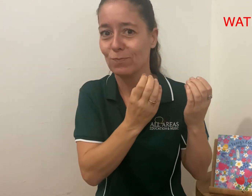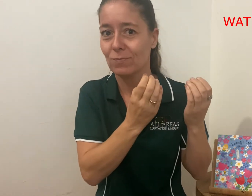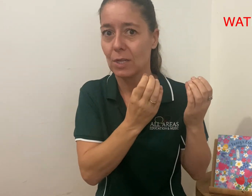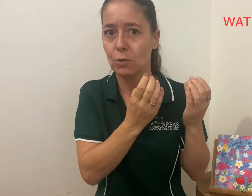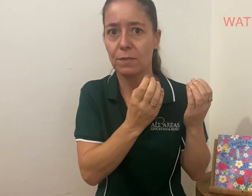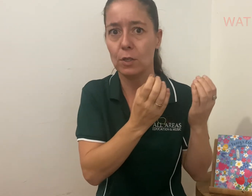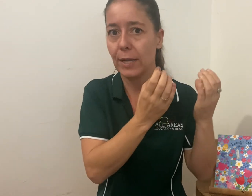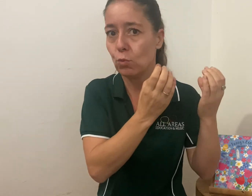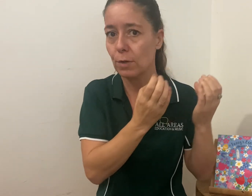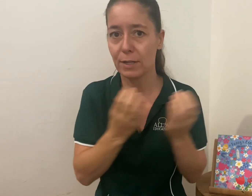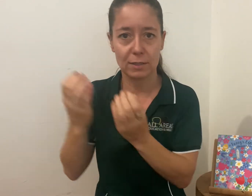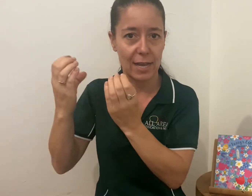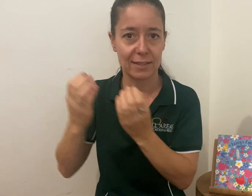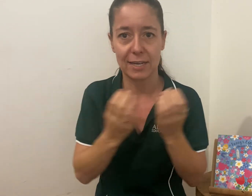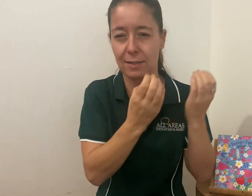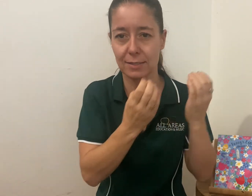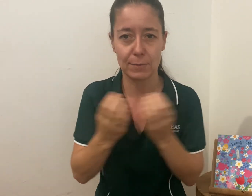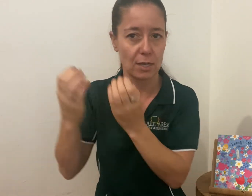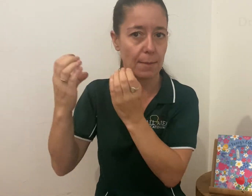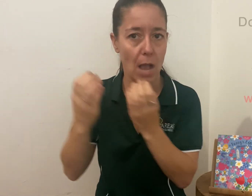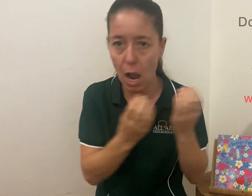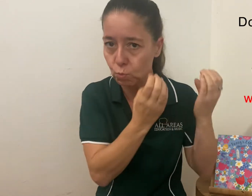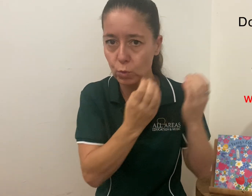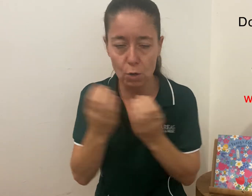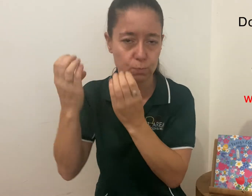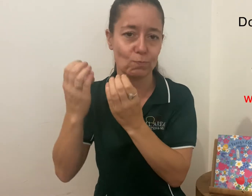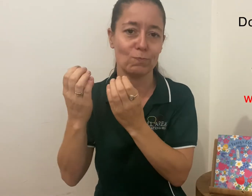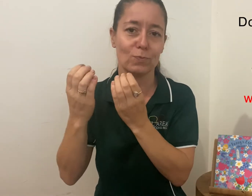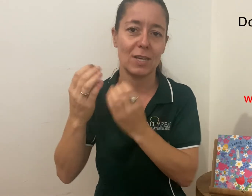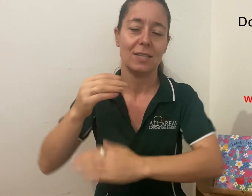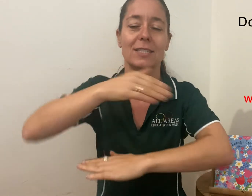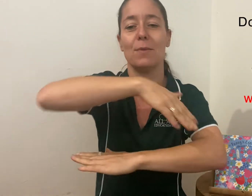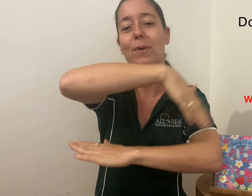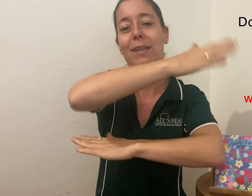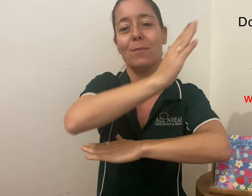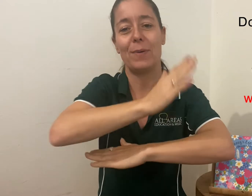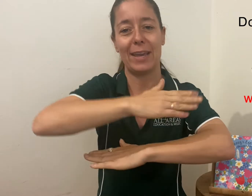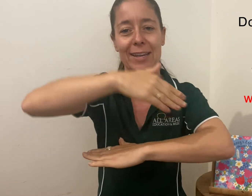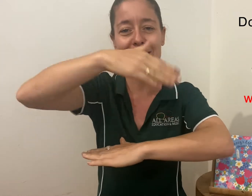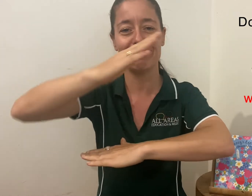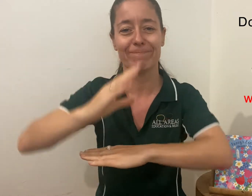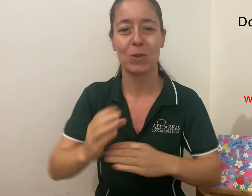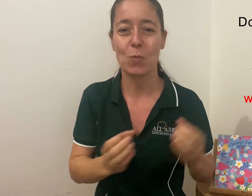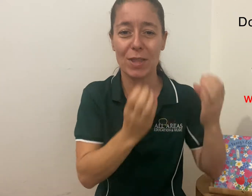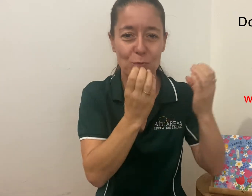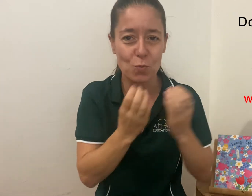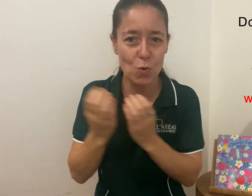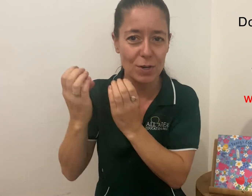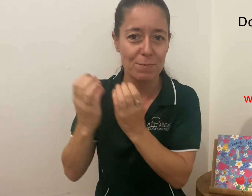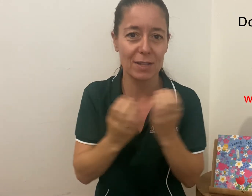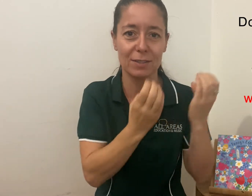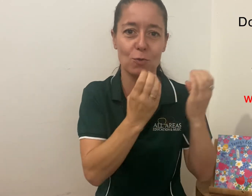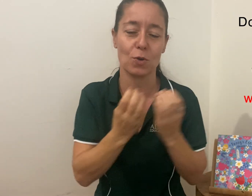I wonder if you eat watermelon like that in the summertime. Down by the bay, where the watermelon